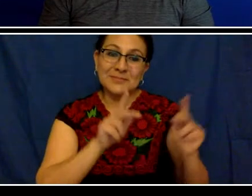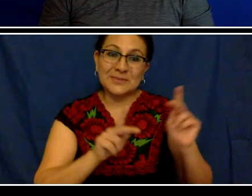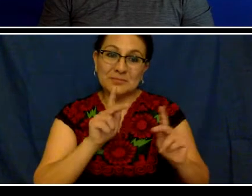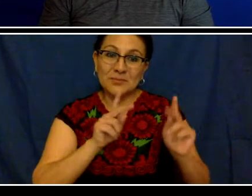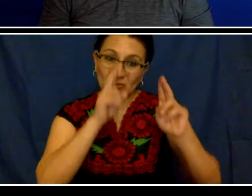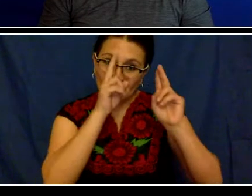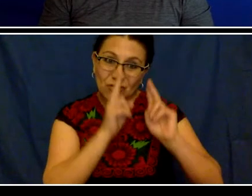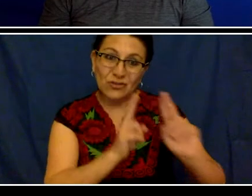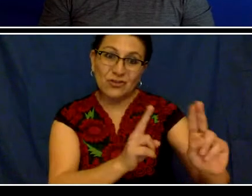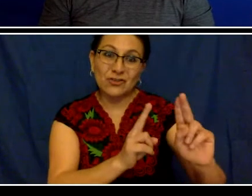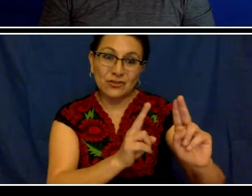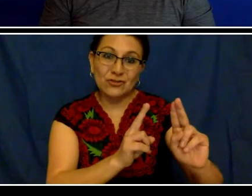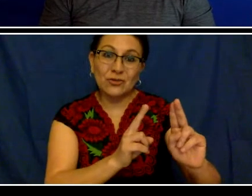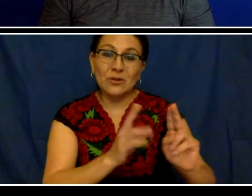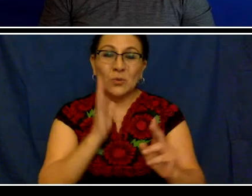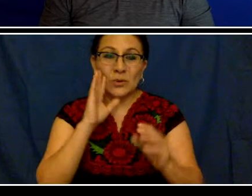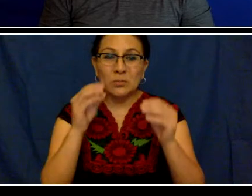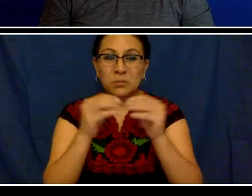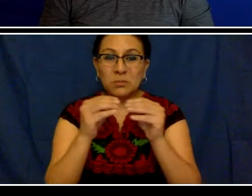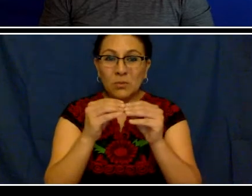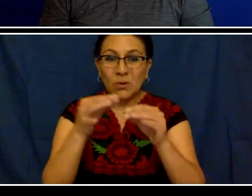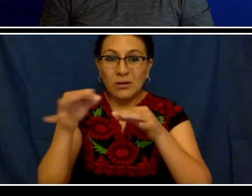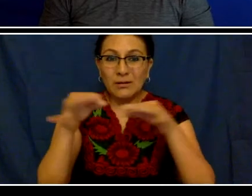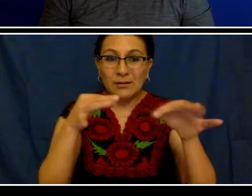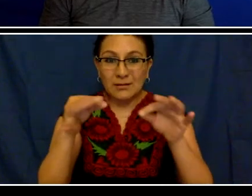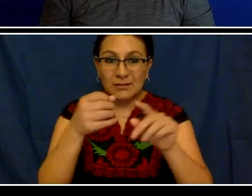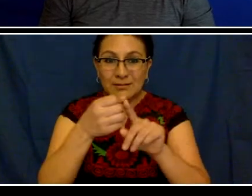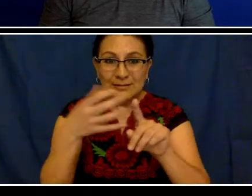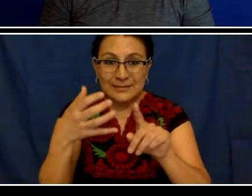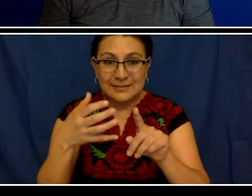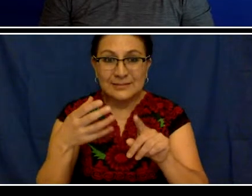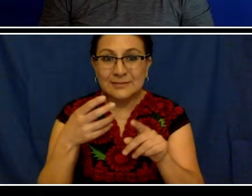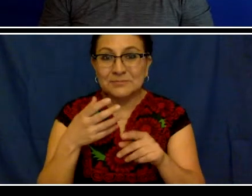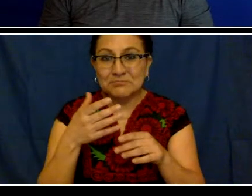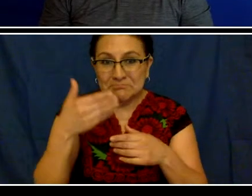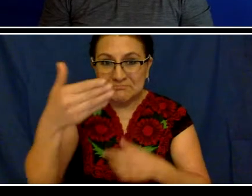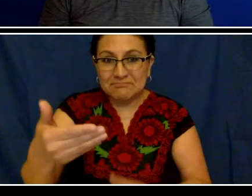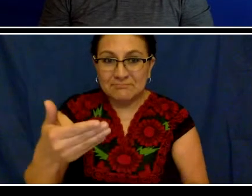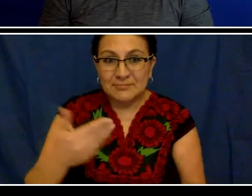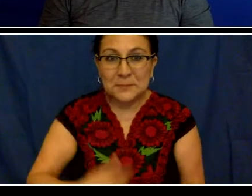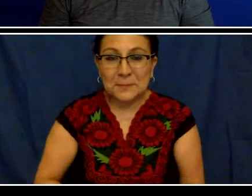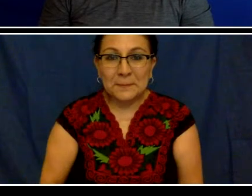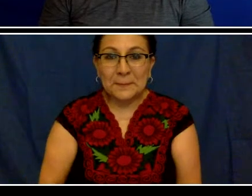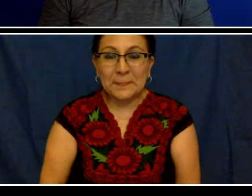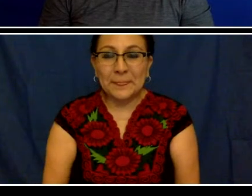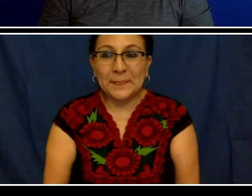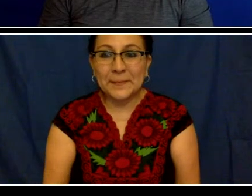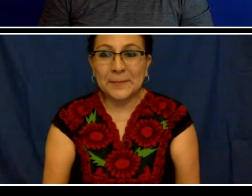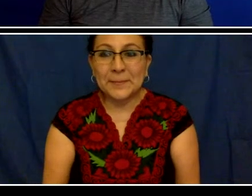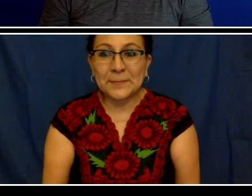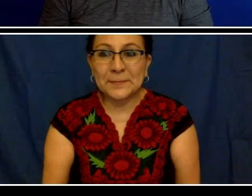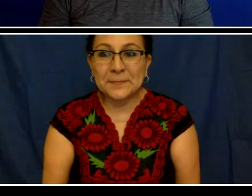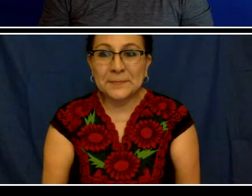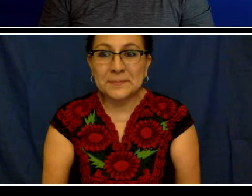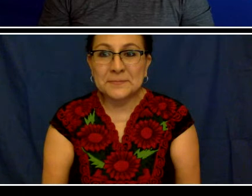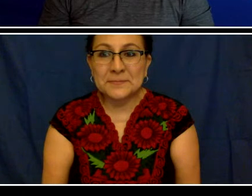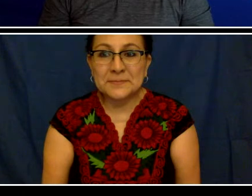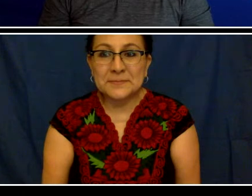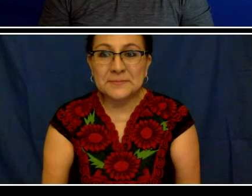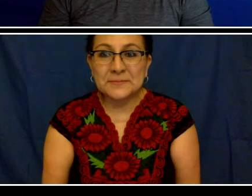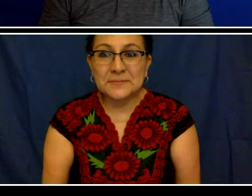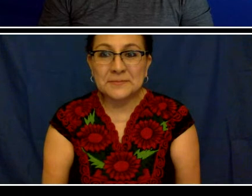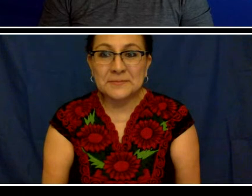time, because we need to remember those people. We need to honor and respect those people. We'll get more into that a little bit later in future